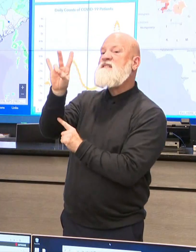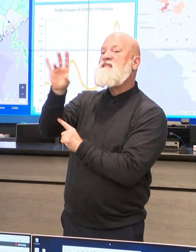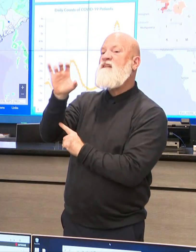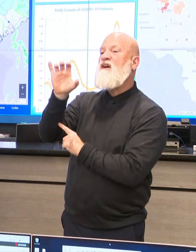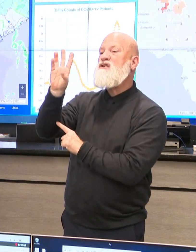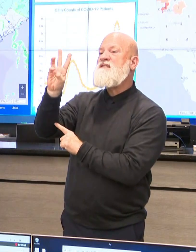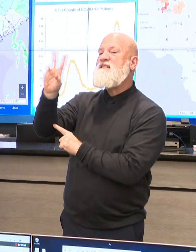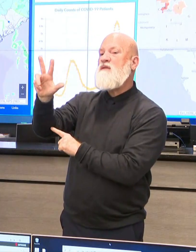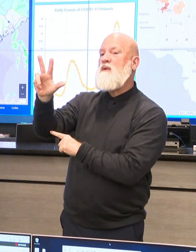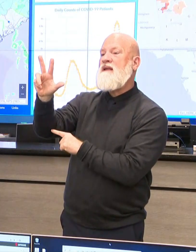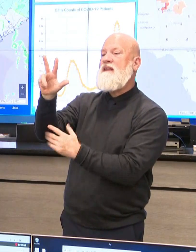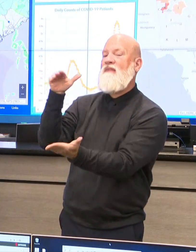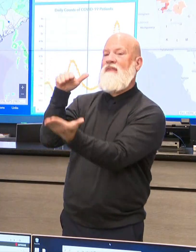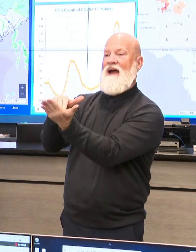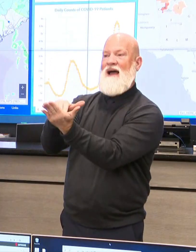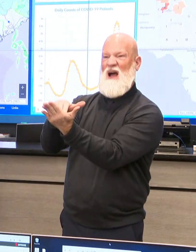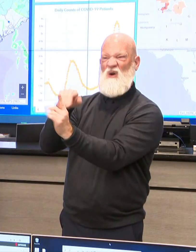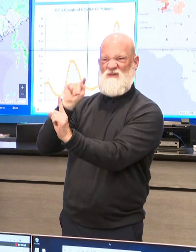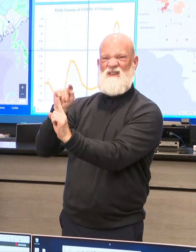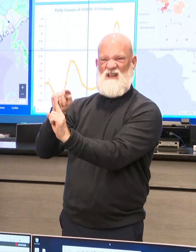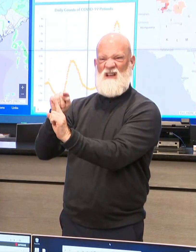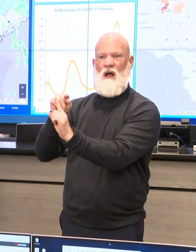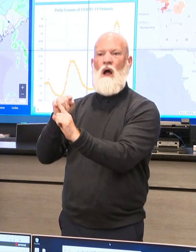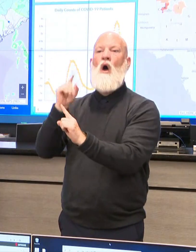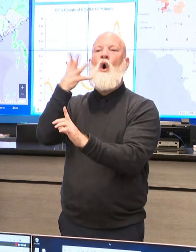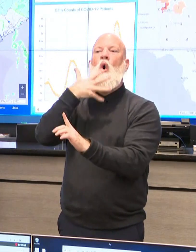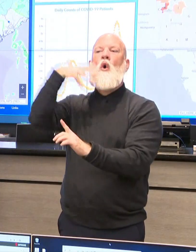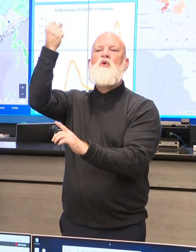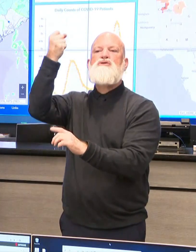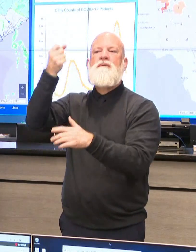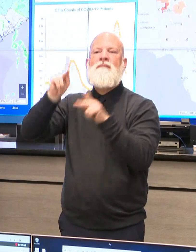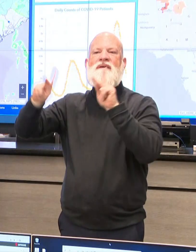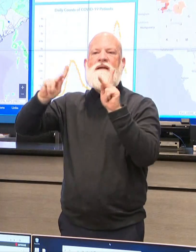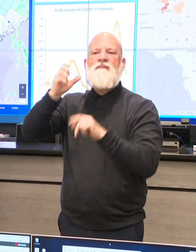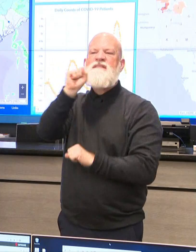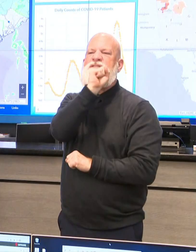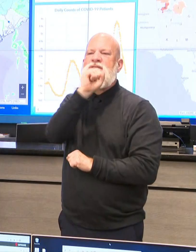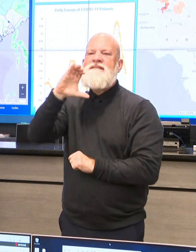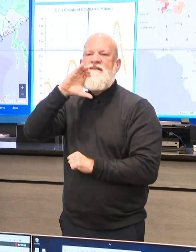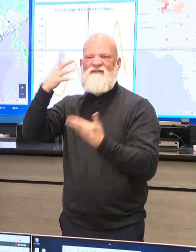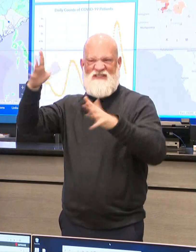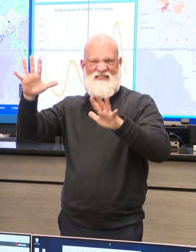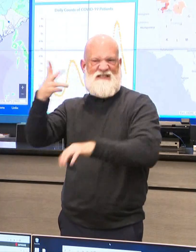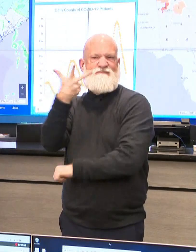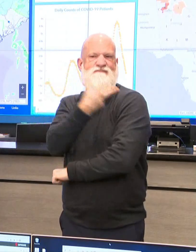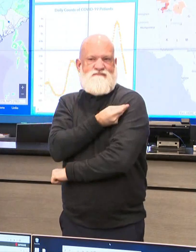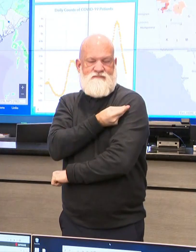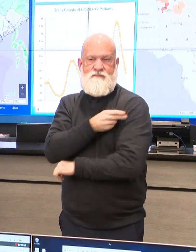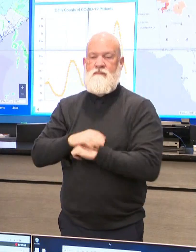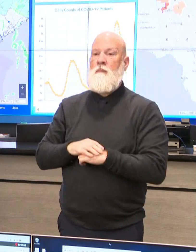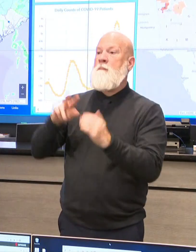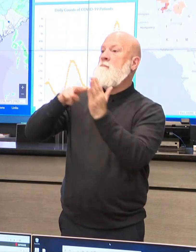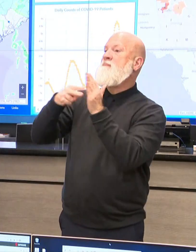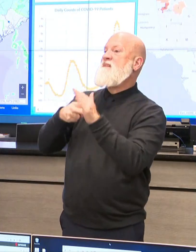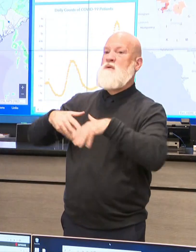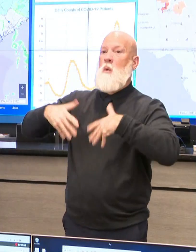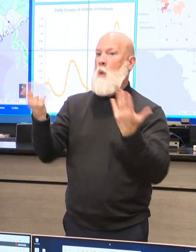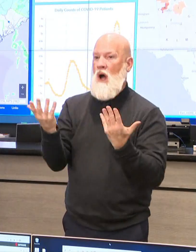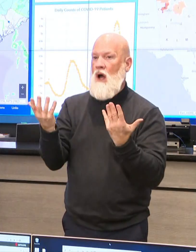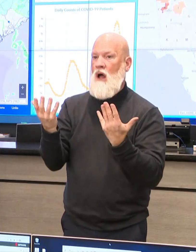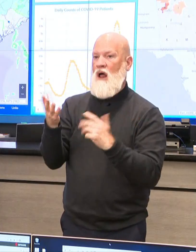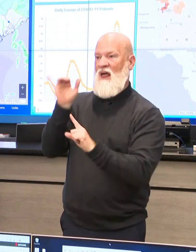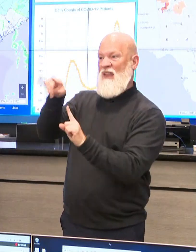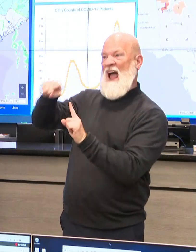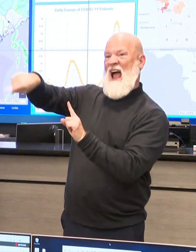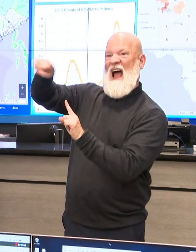our previous press conferences, 85% of Georgia's deaths at the hands of COVID-19 have been